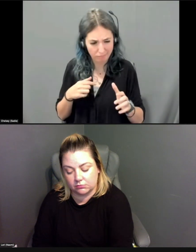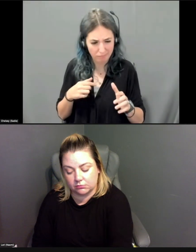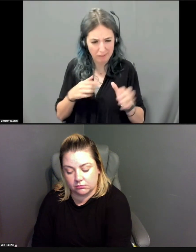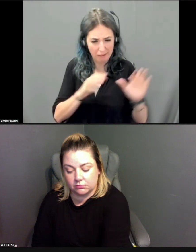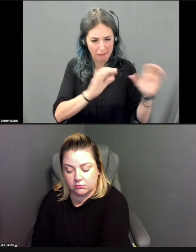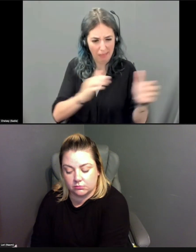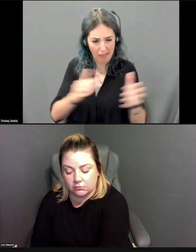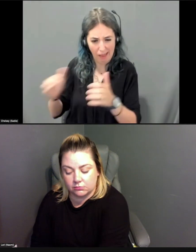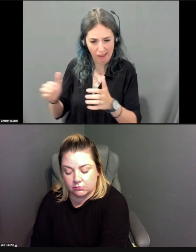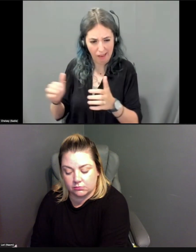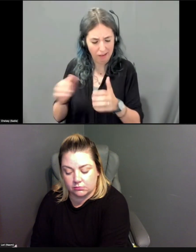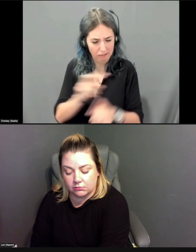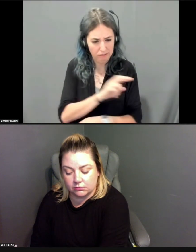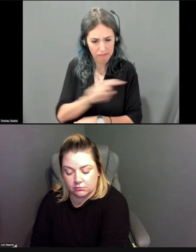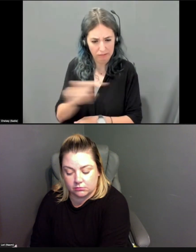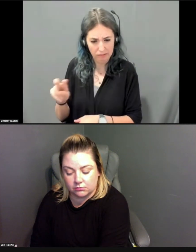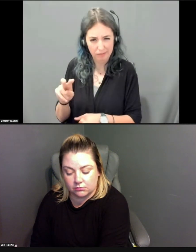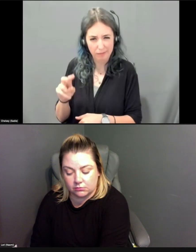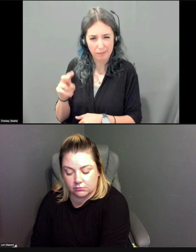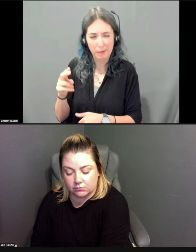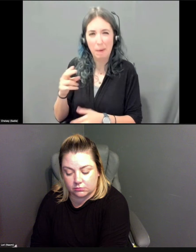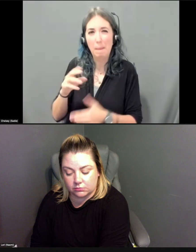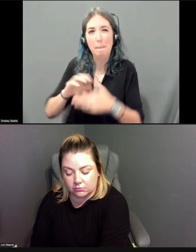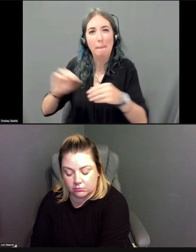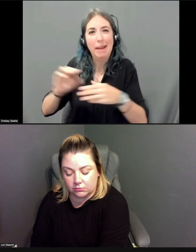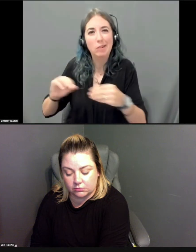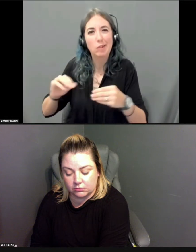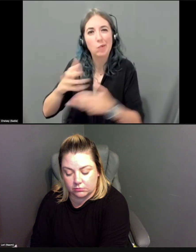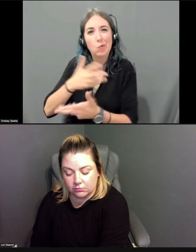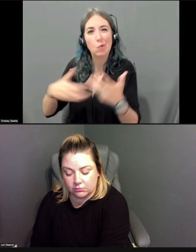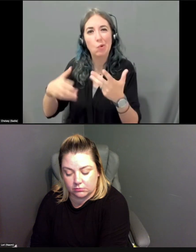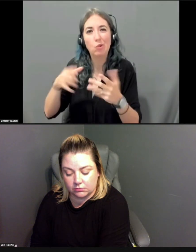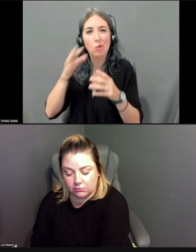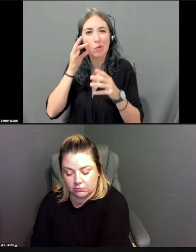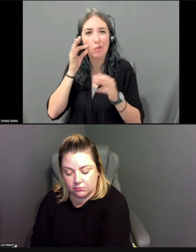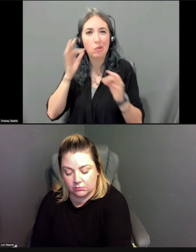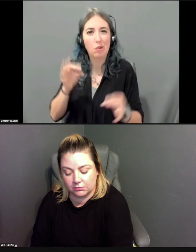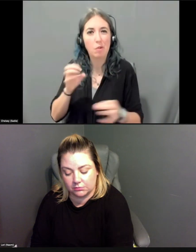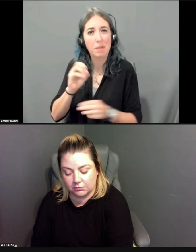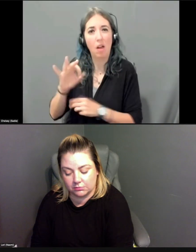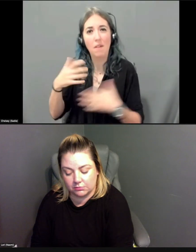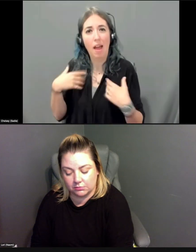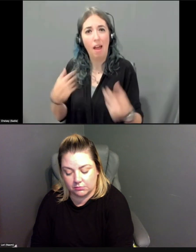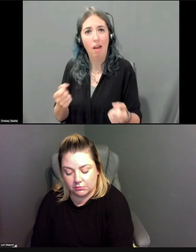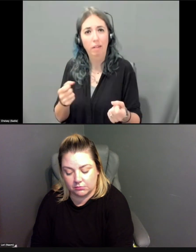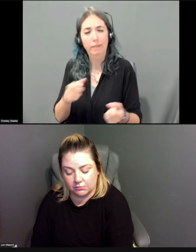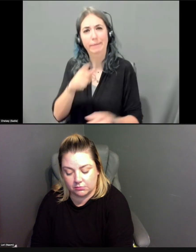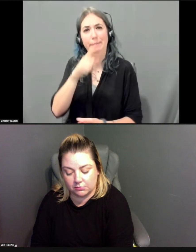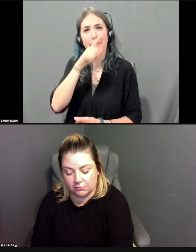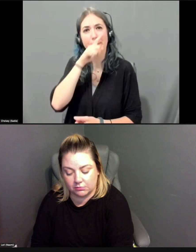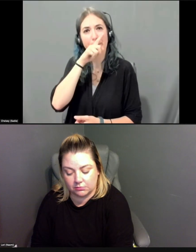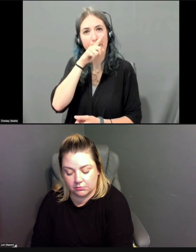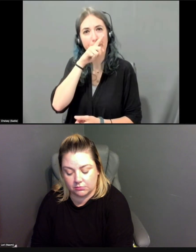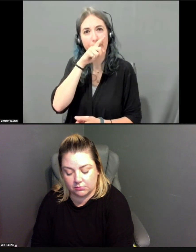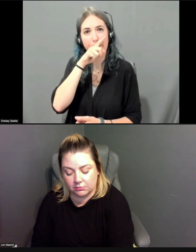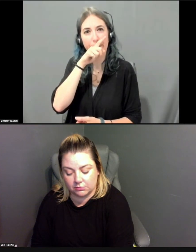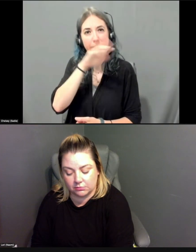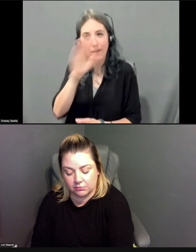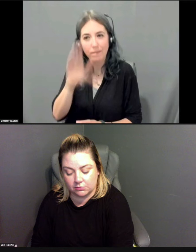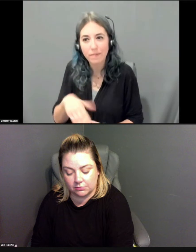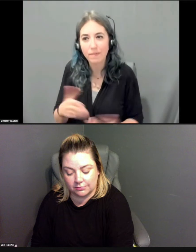determinants of health. And I don't know if I just basically like cracked the whole problem in the fitness industry in this